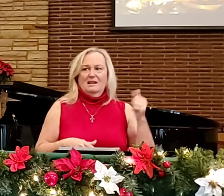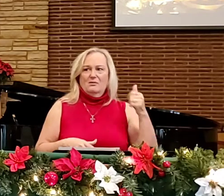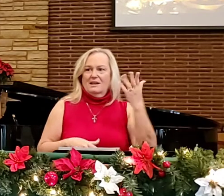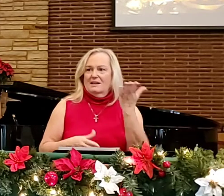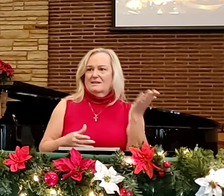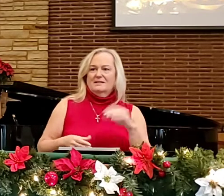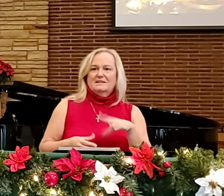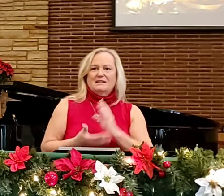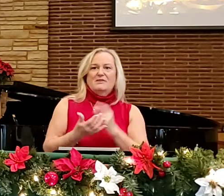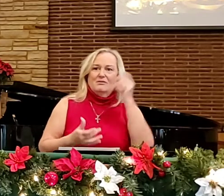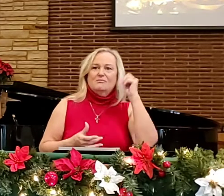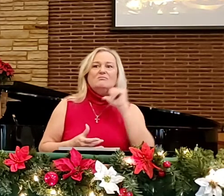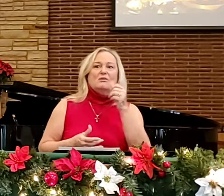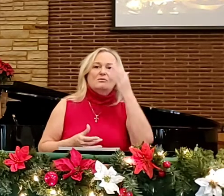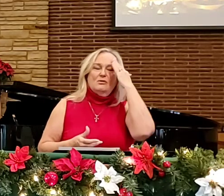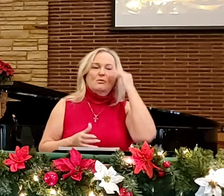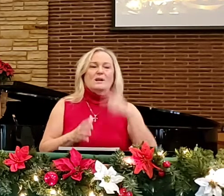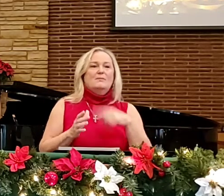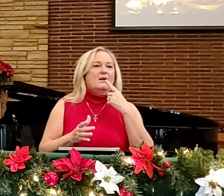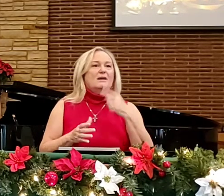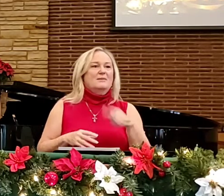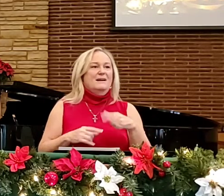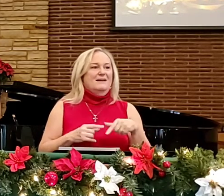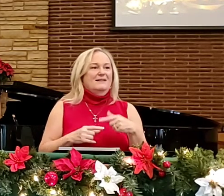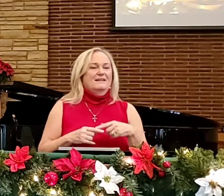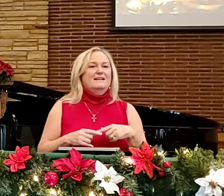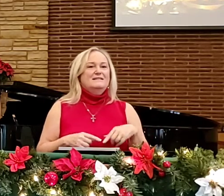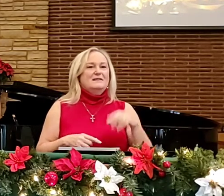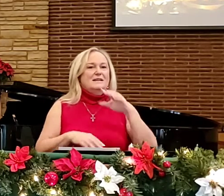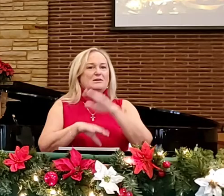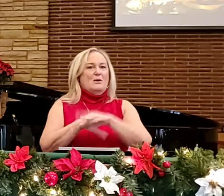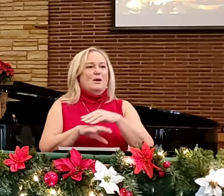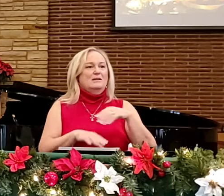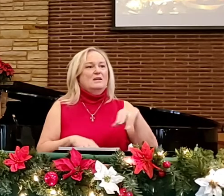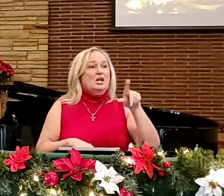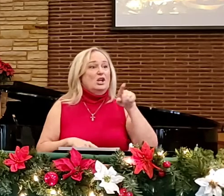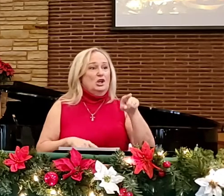Some of you don't know what I'm talking about. Look it up. It's on YouTube.